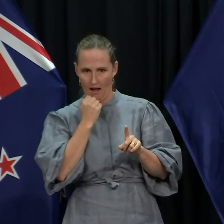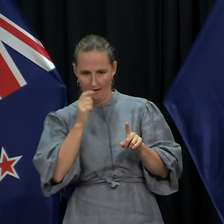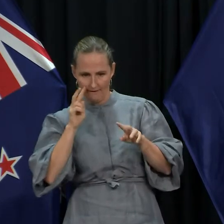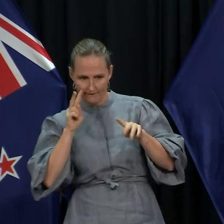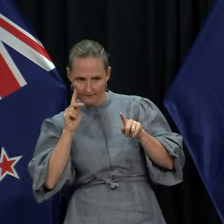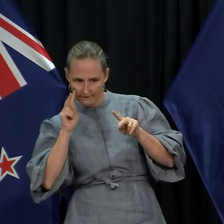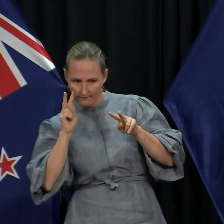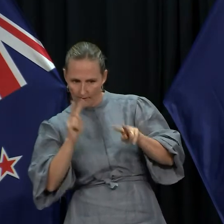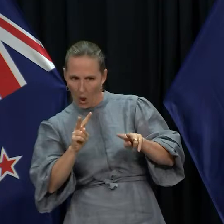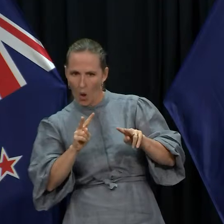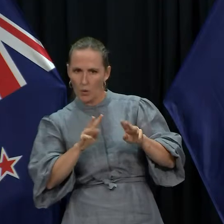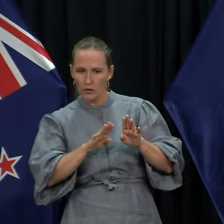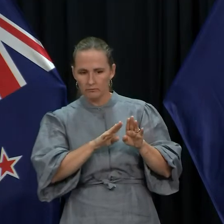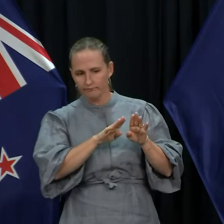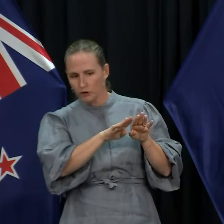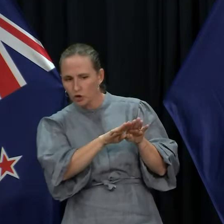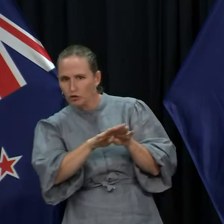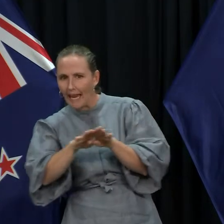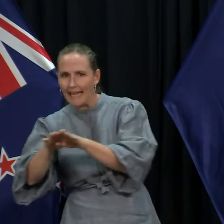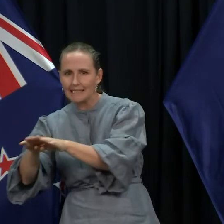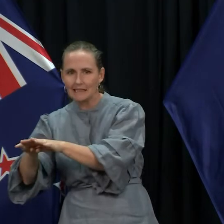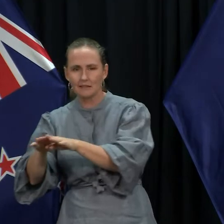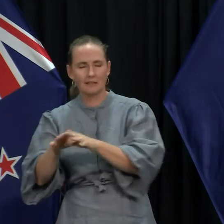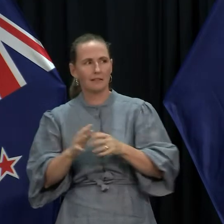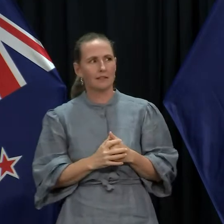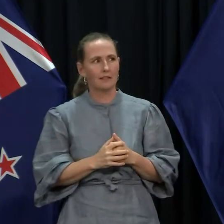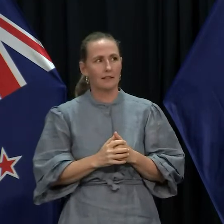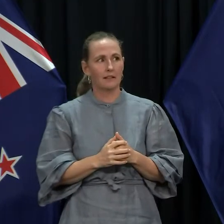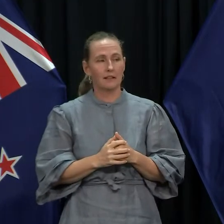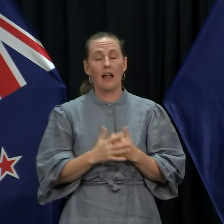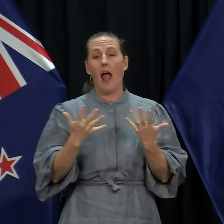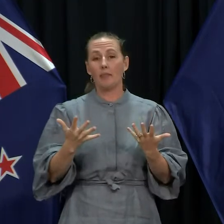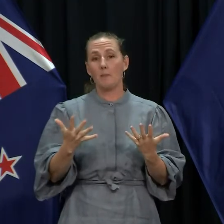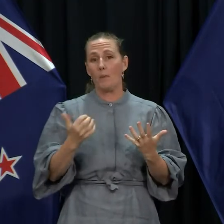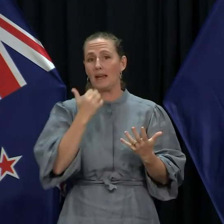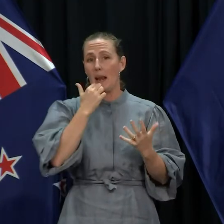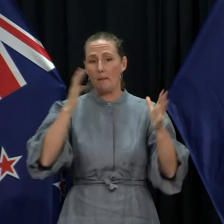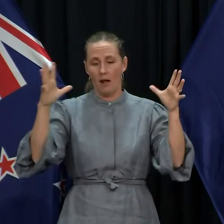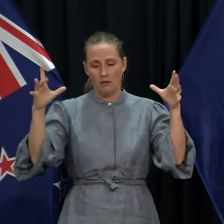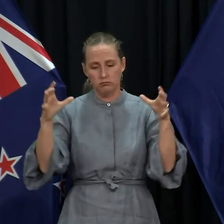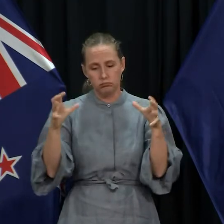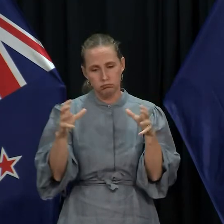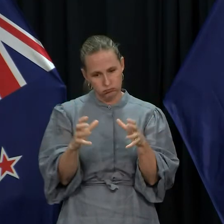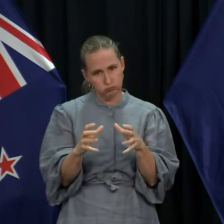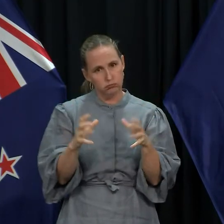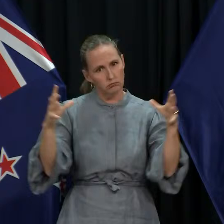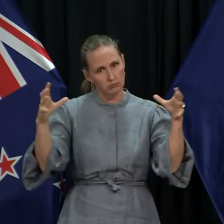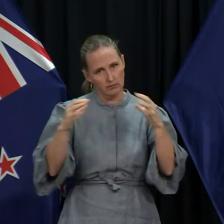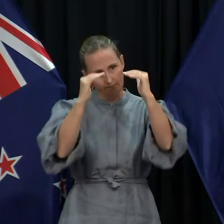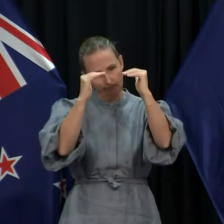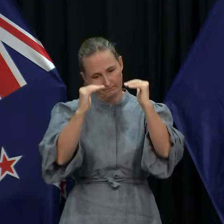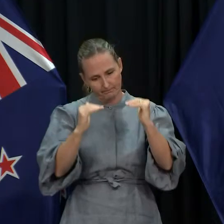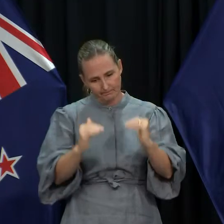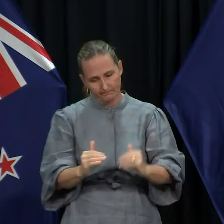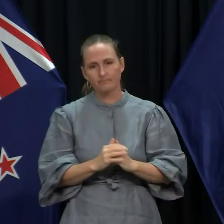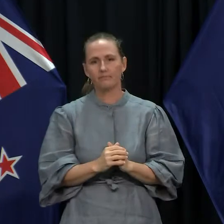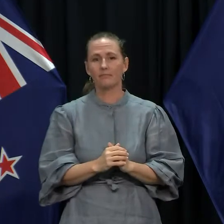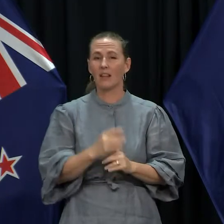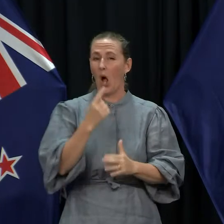say that only around 1% of cases end up in hospital. So we've also got to remember